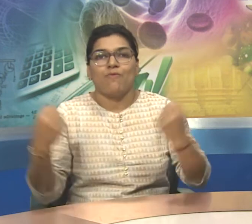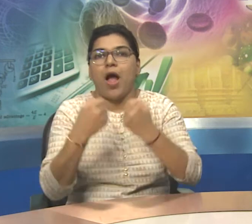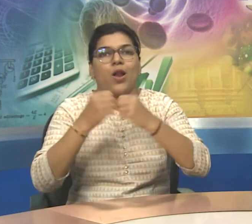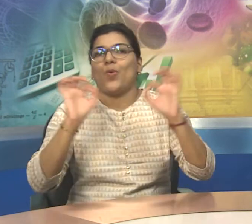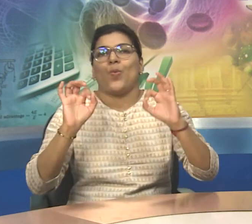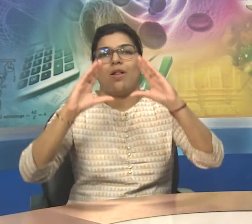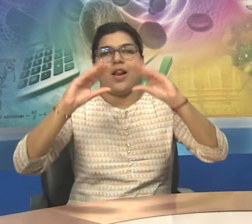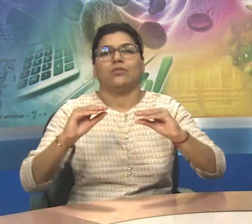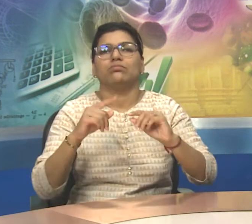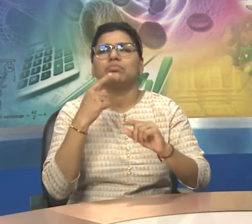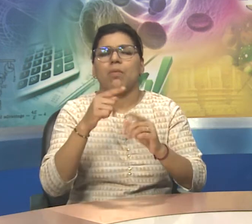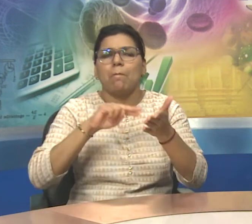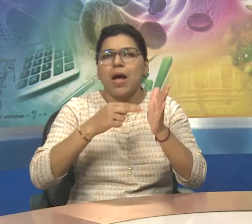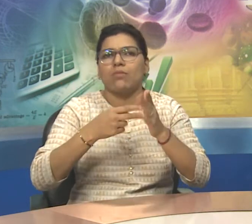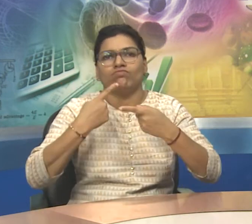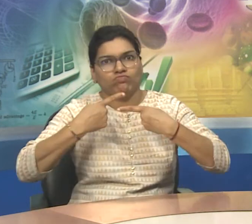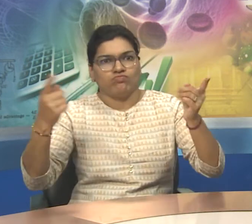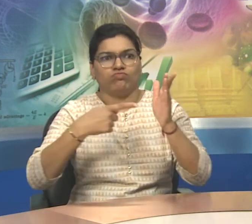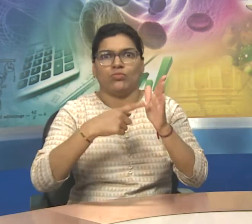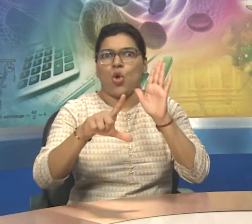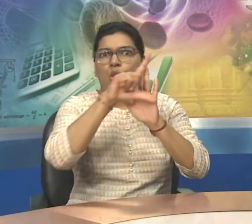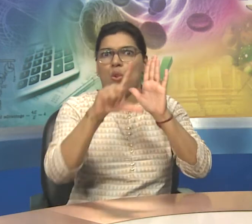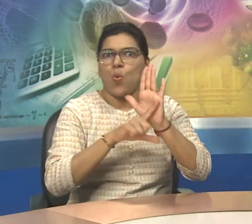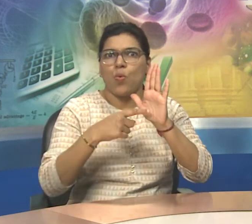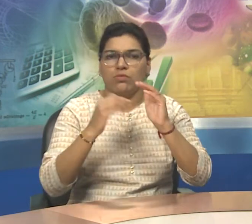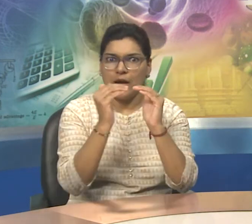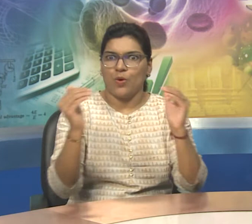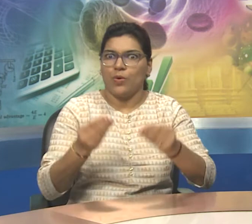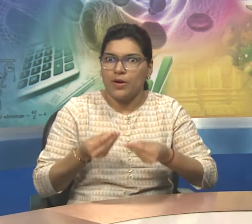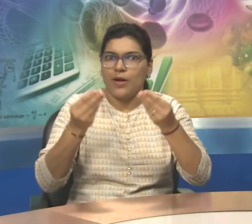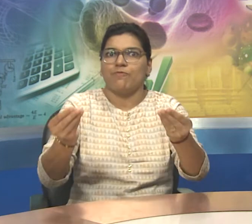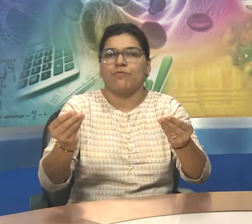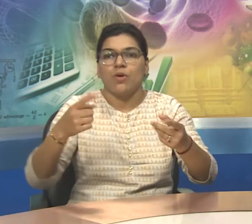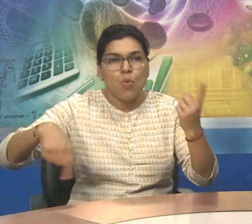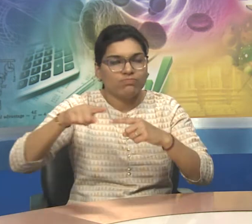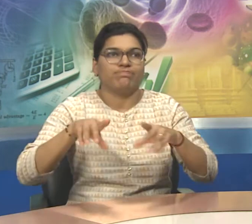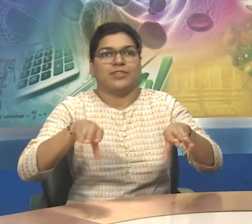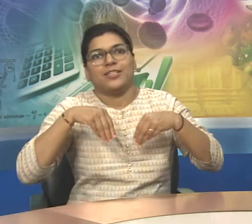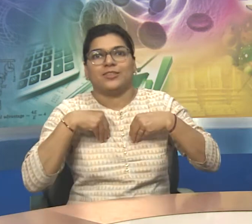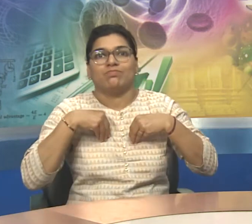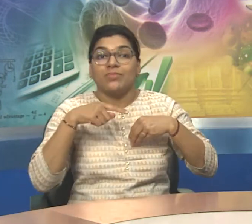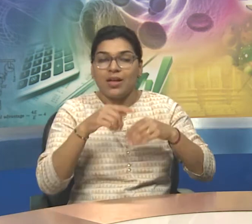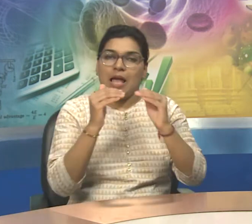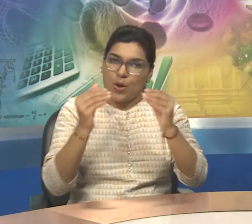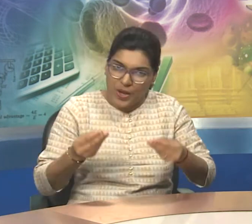their caste or their gender. We always has to be